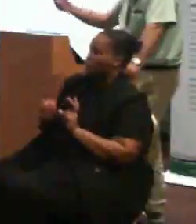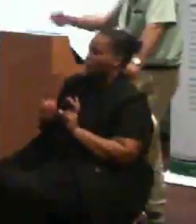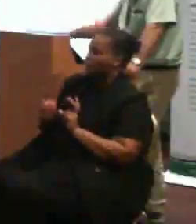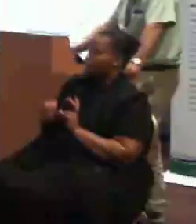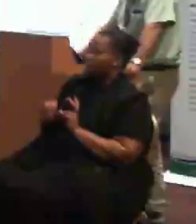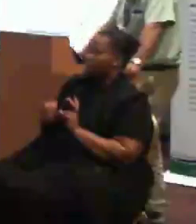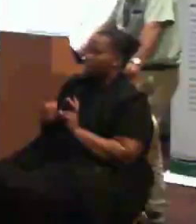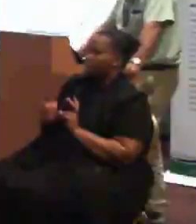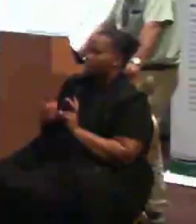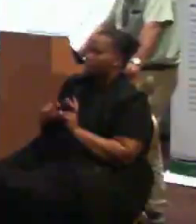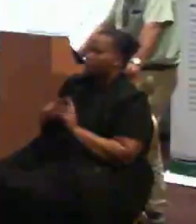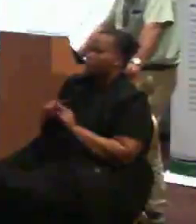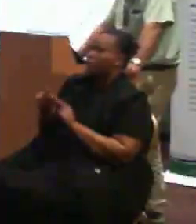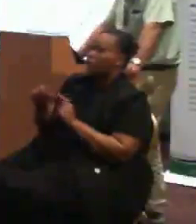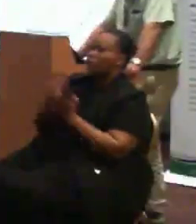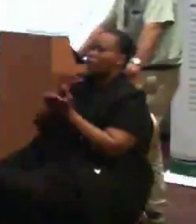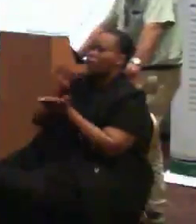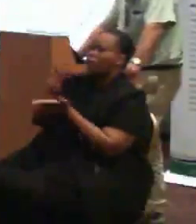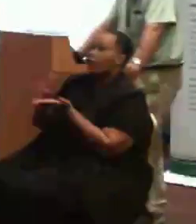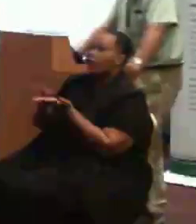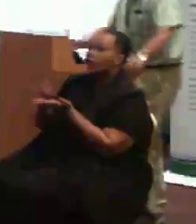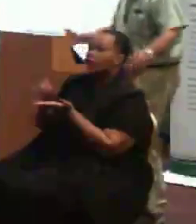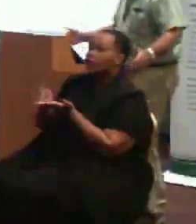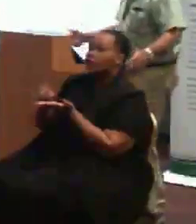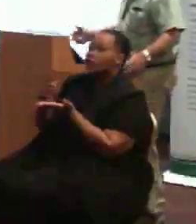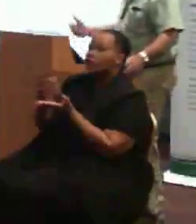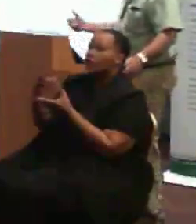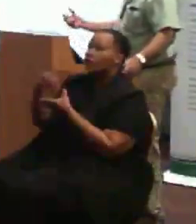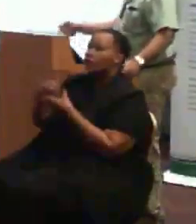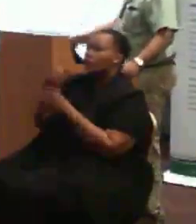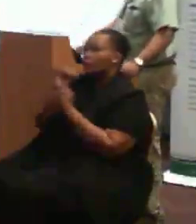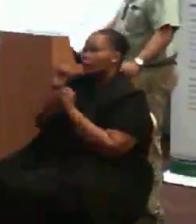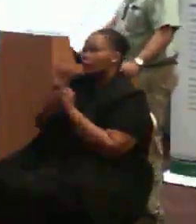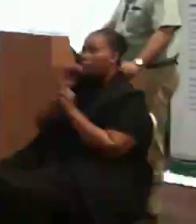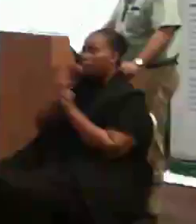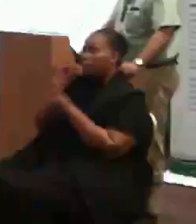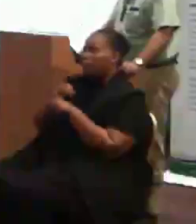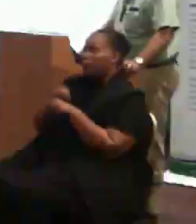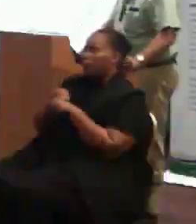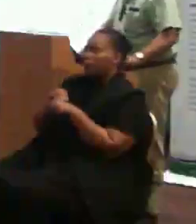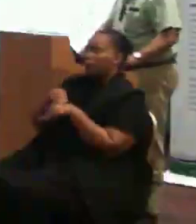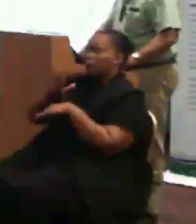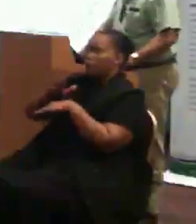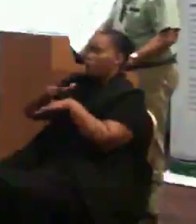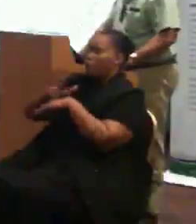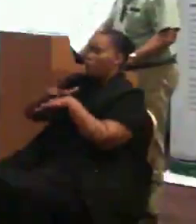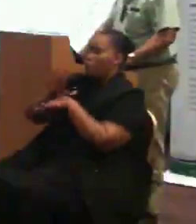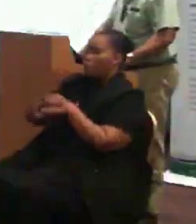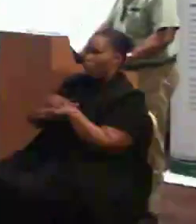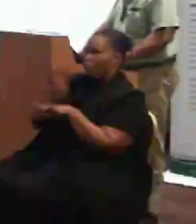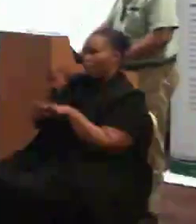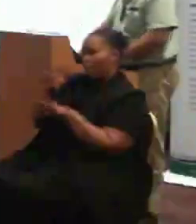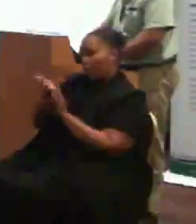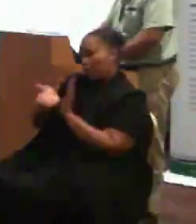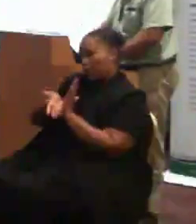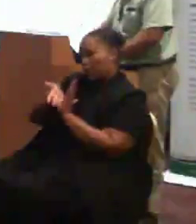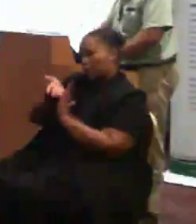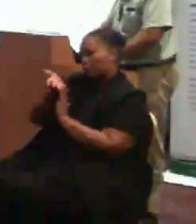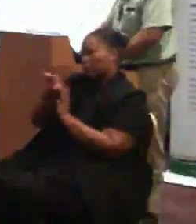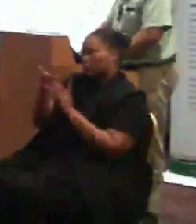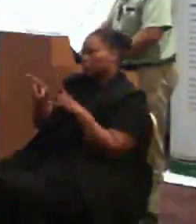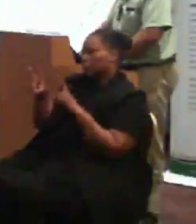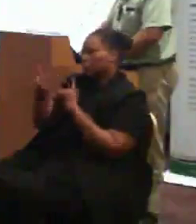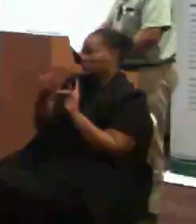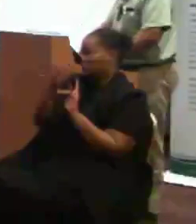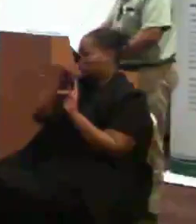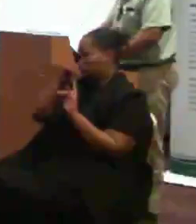consideration within these applications. So the problem is intensifying. The tariff increase Chairman, is